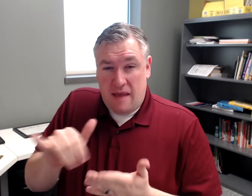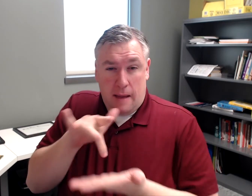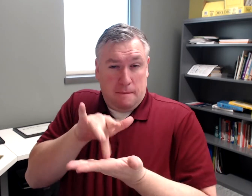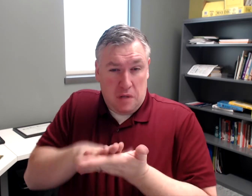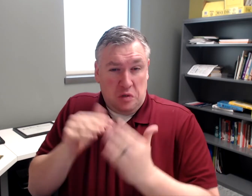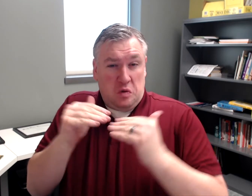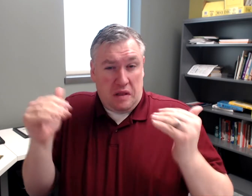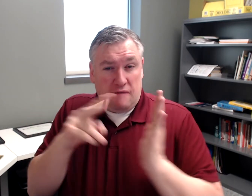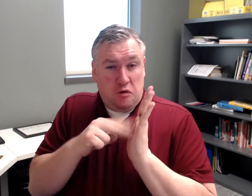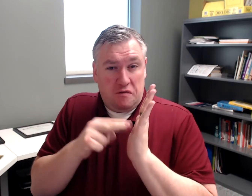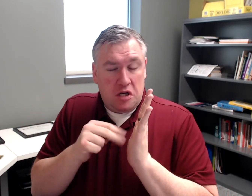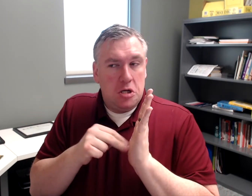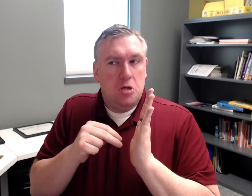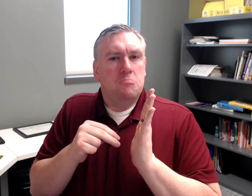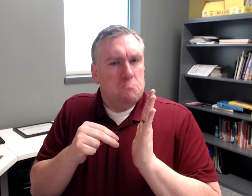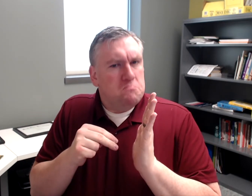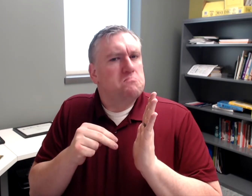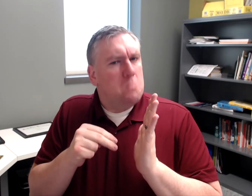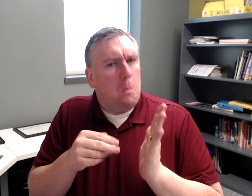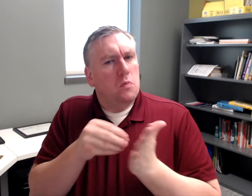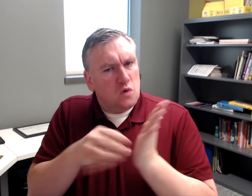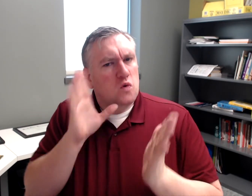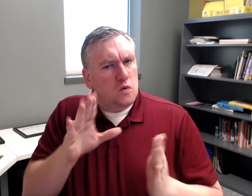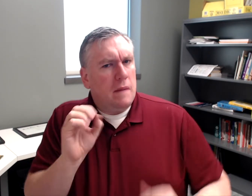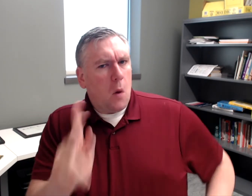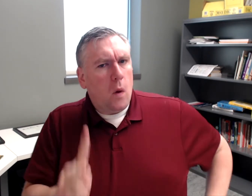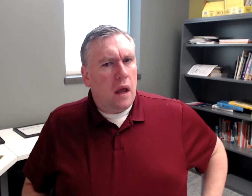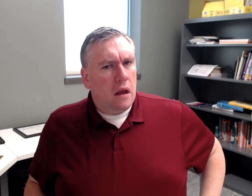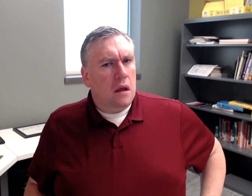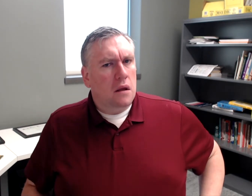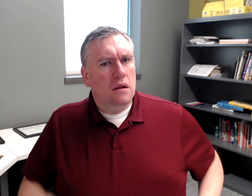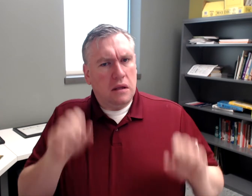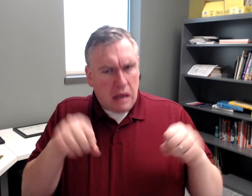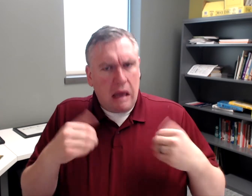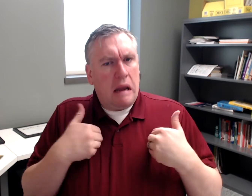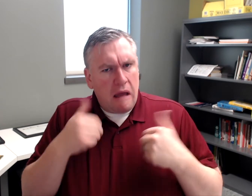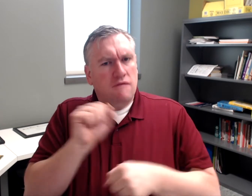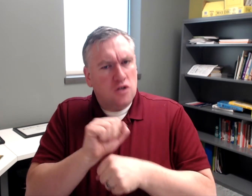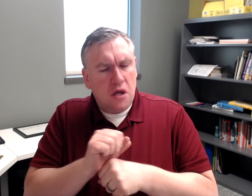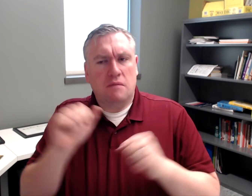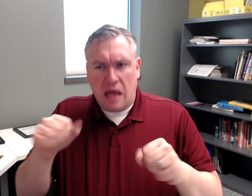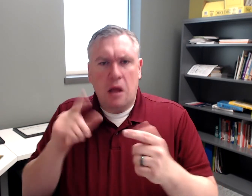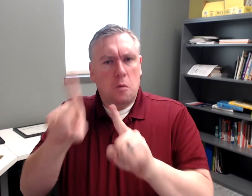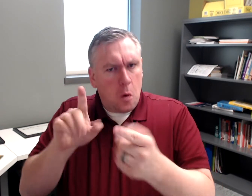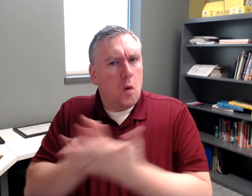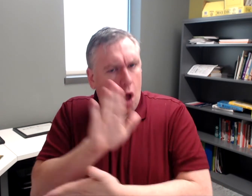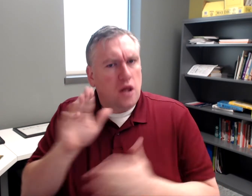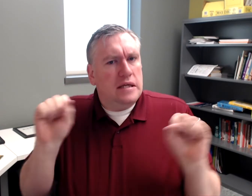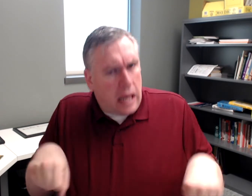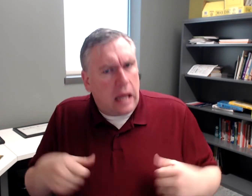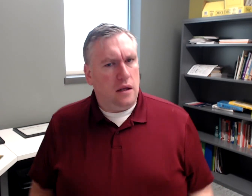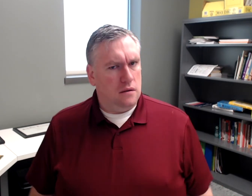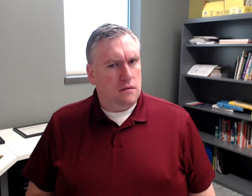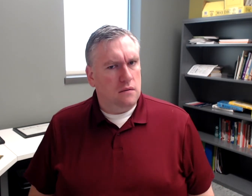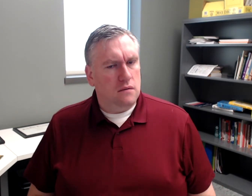So if we can get to that middle school level of reading, students are going to be okay. They can have jobs. They can go to